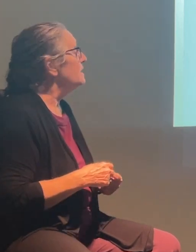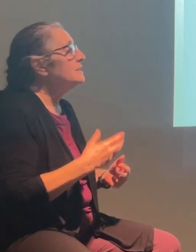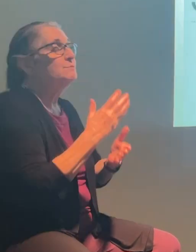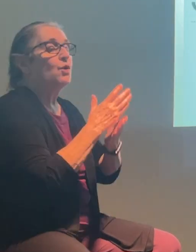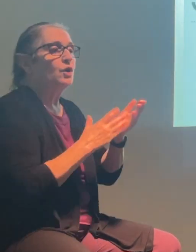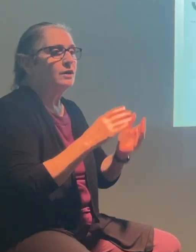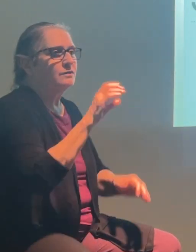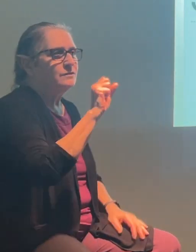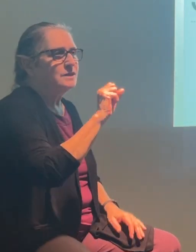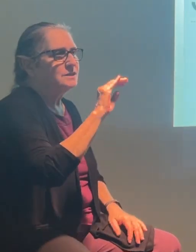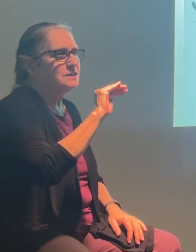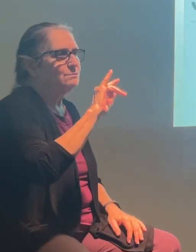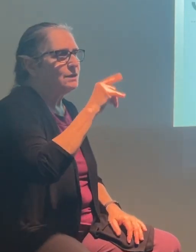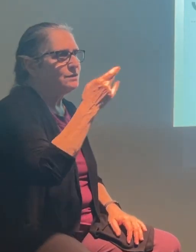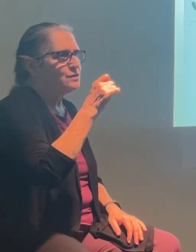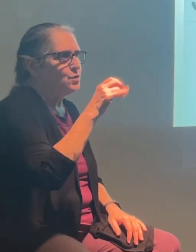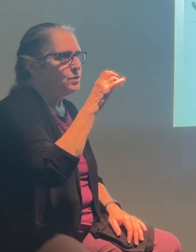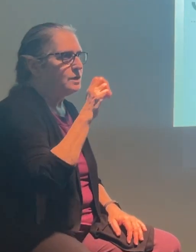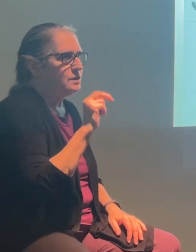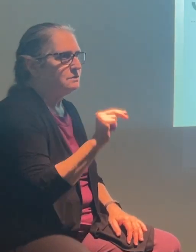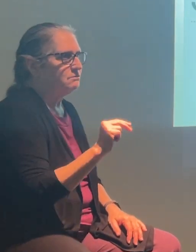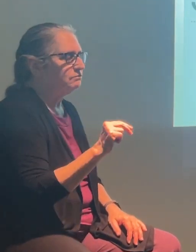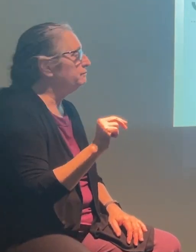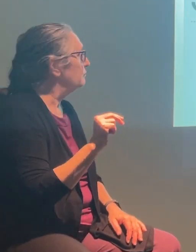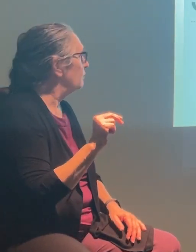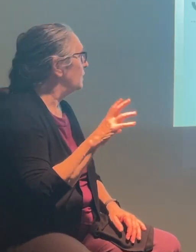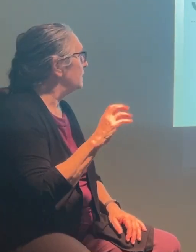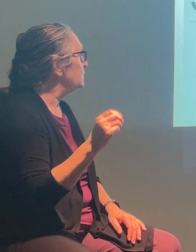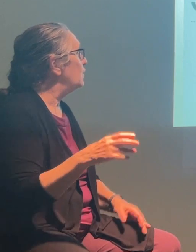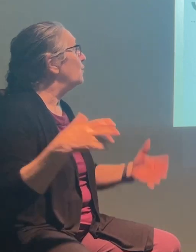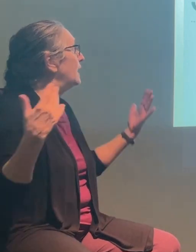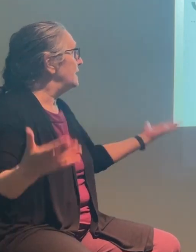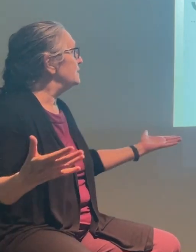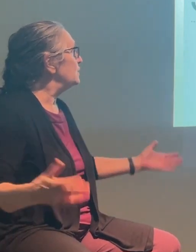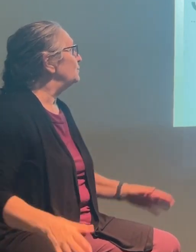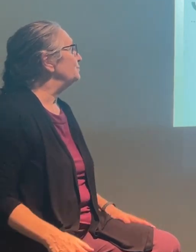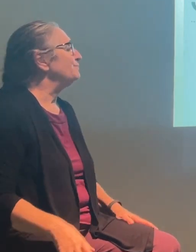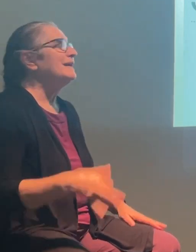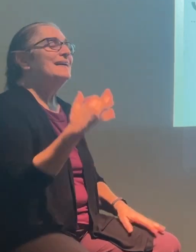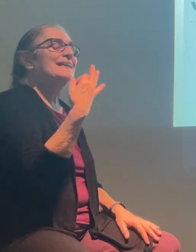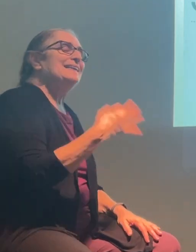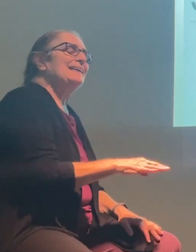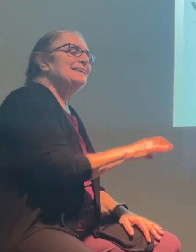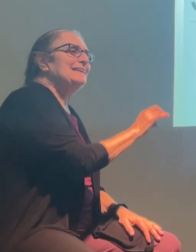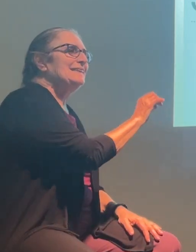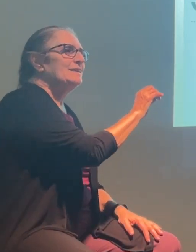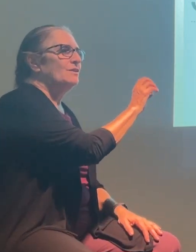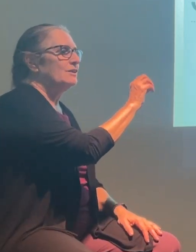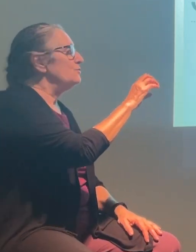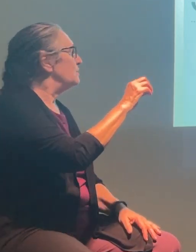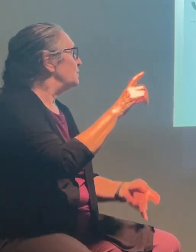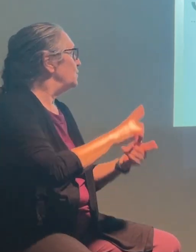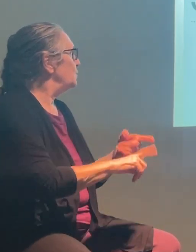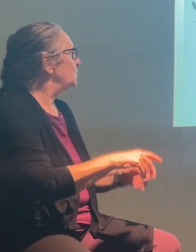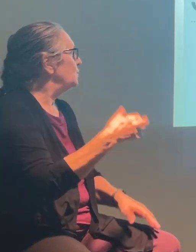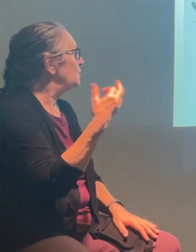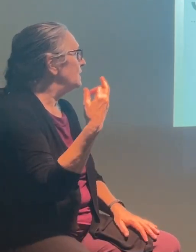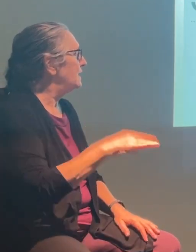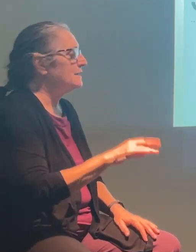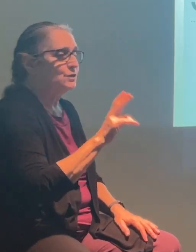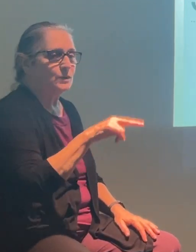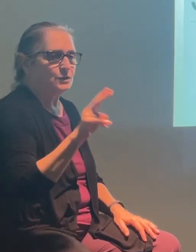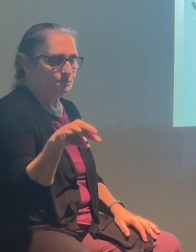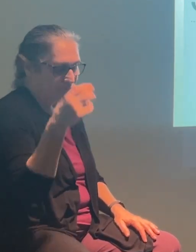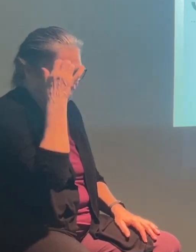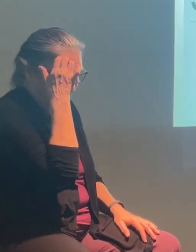collection and so forth. So here we go. So this is 1900 and about 1922, 23.